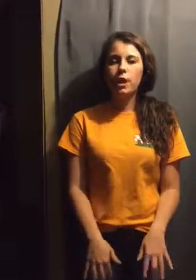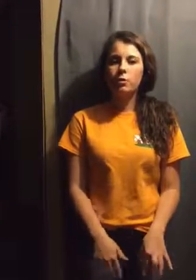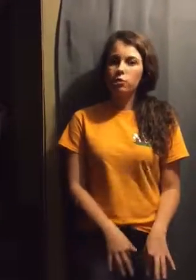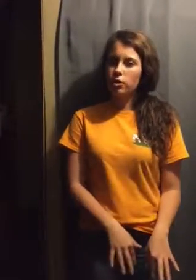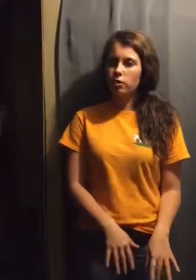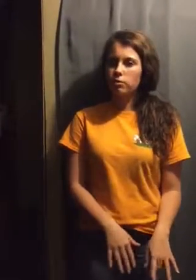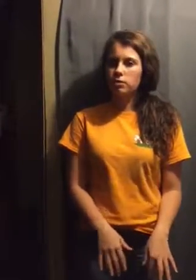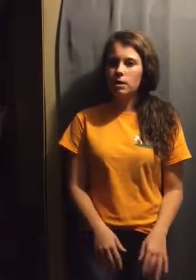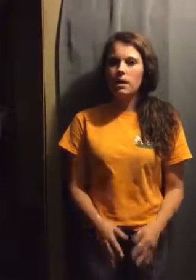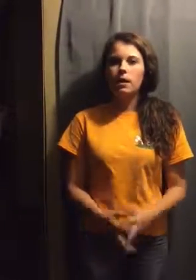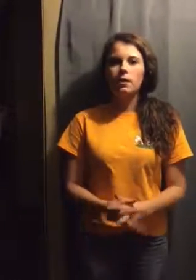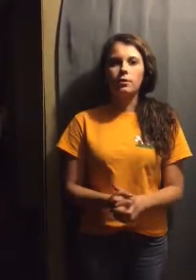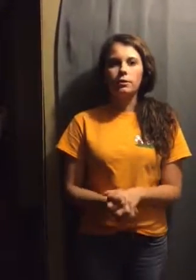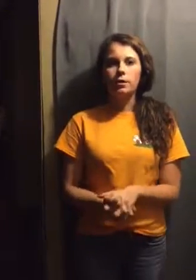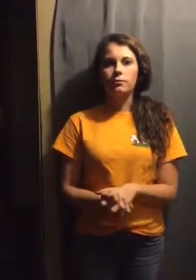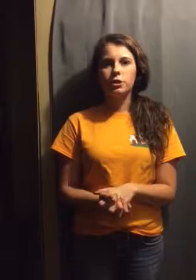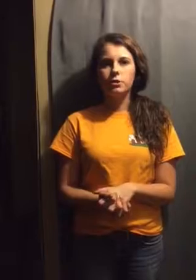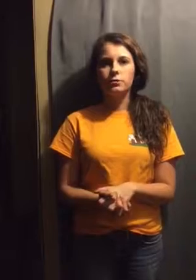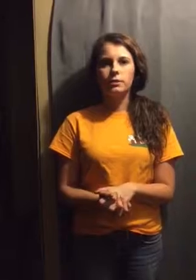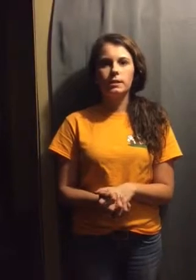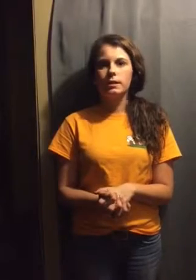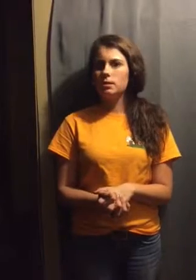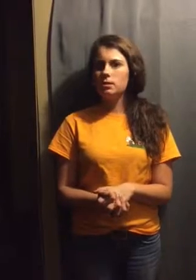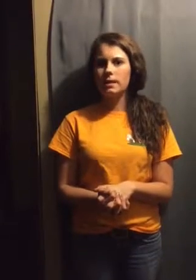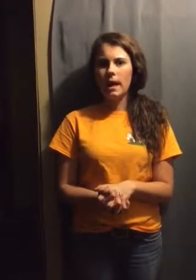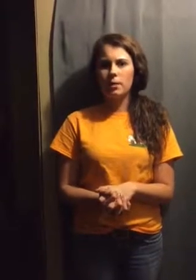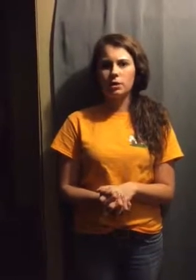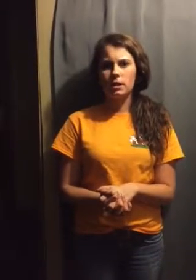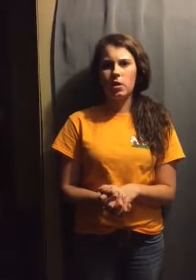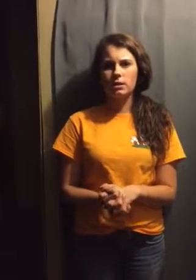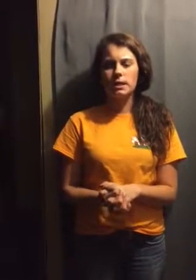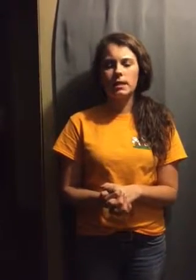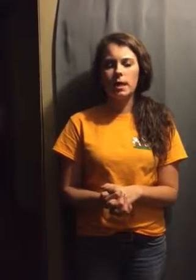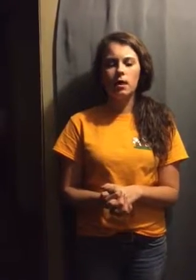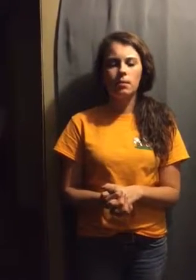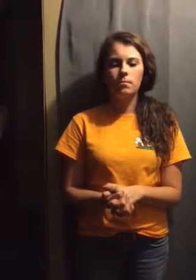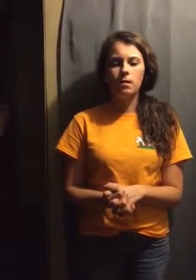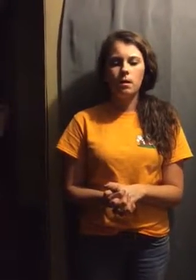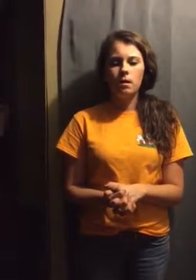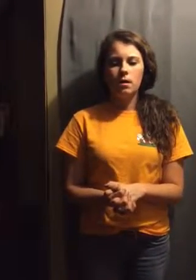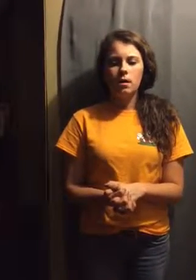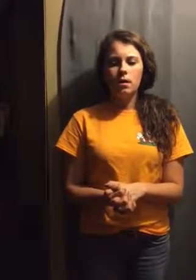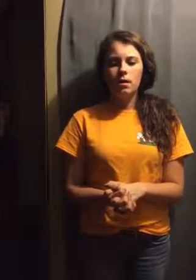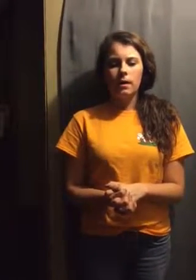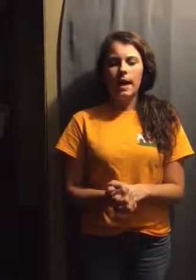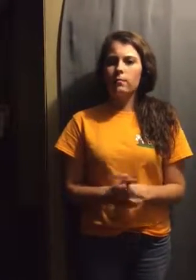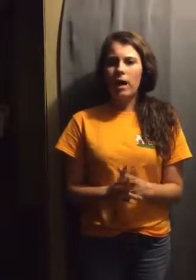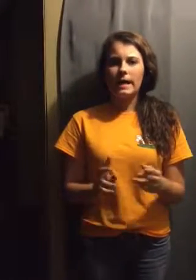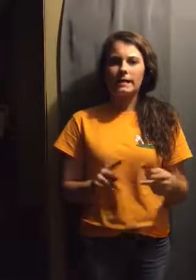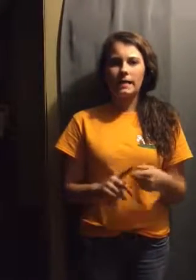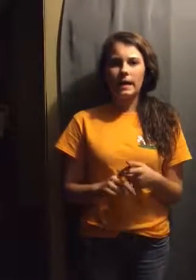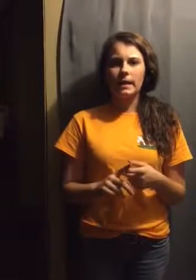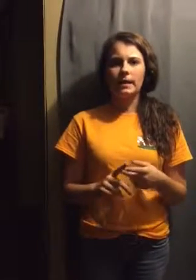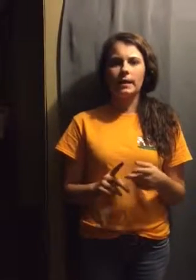two-tone shoes. Their two-tone shoes didn't say how much they costed. They had black and tan,